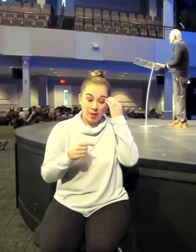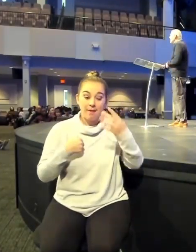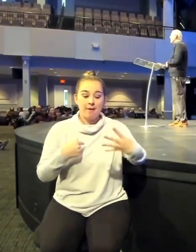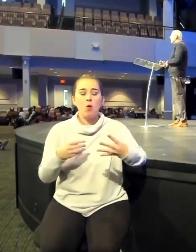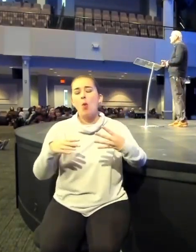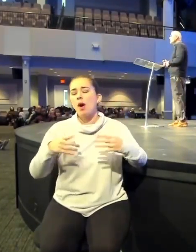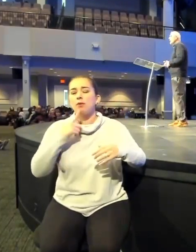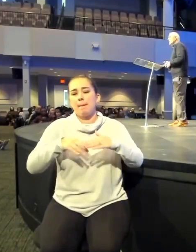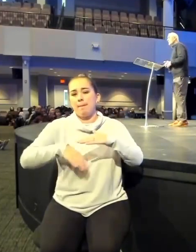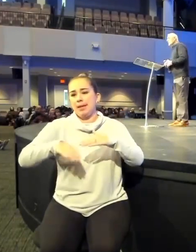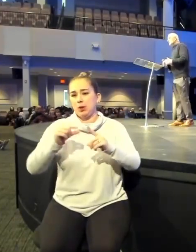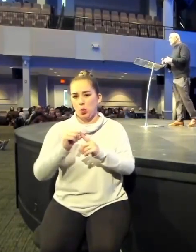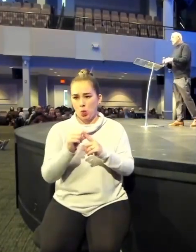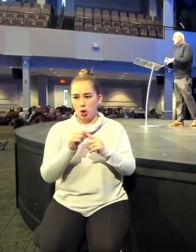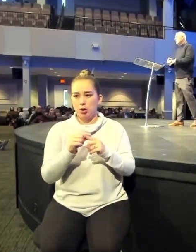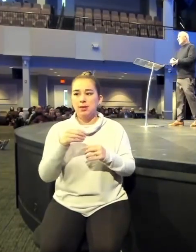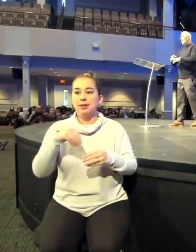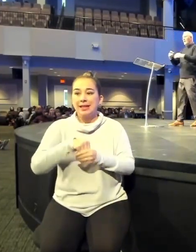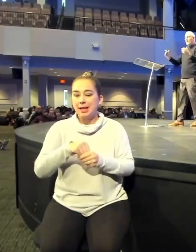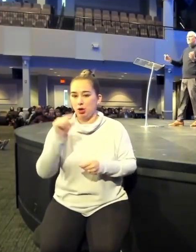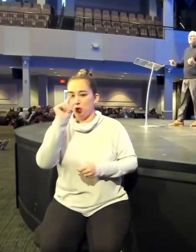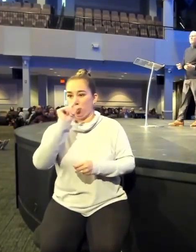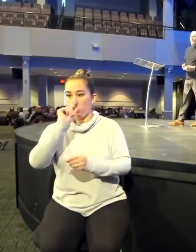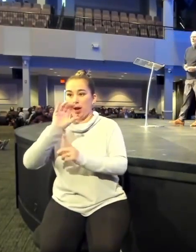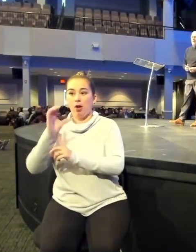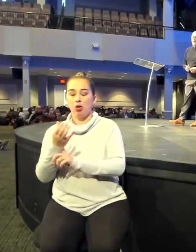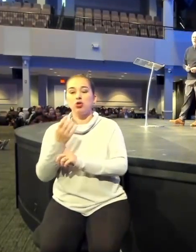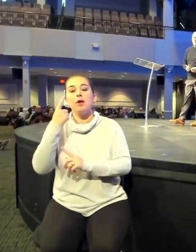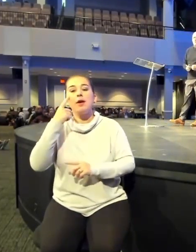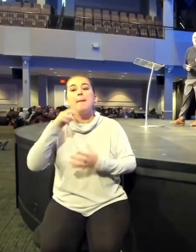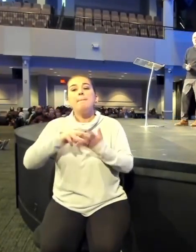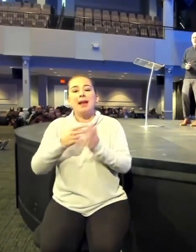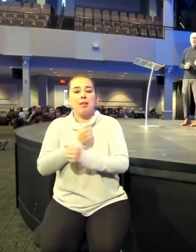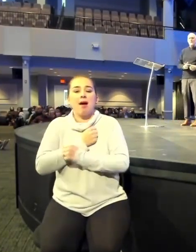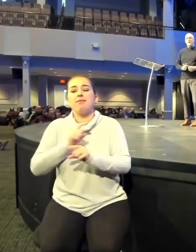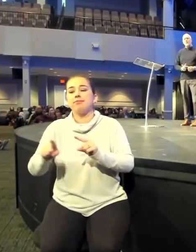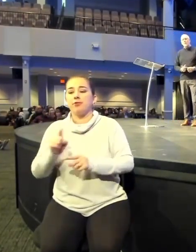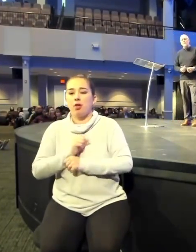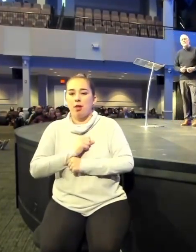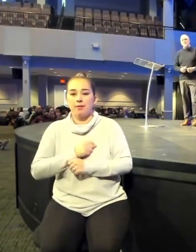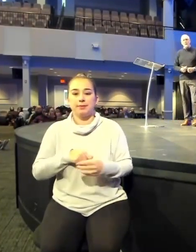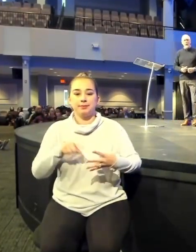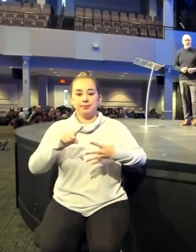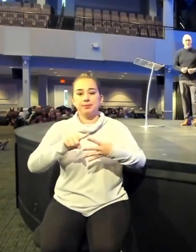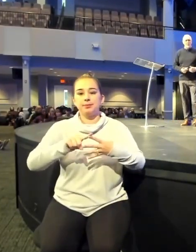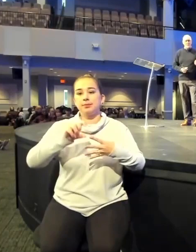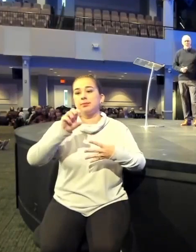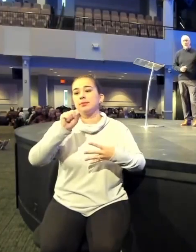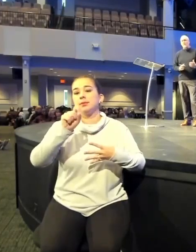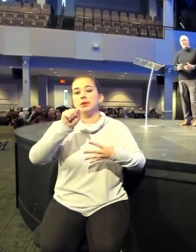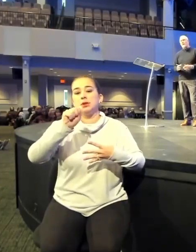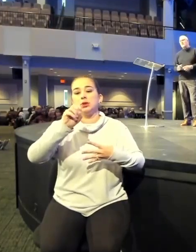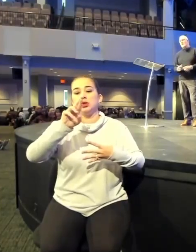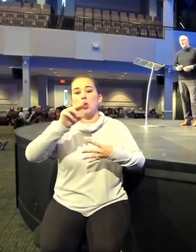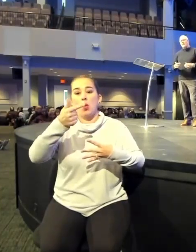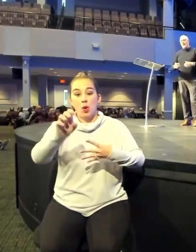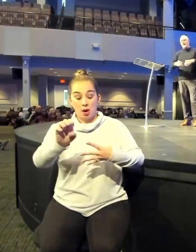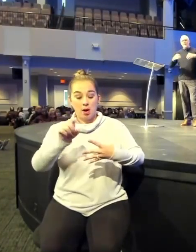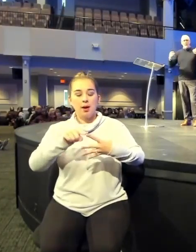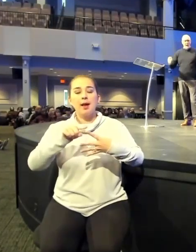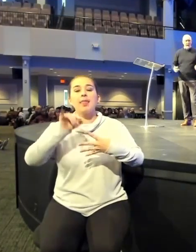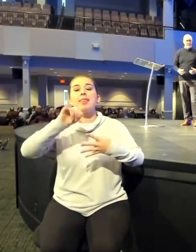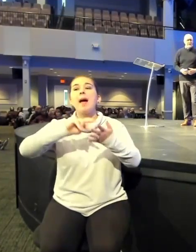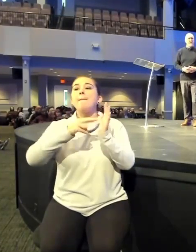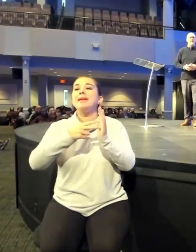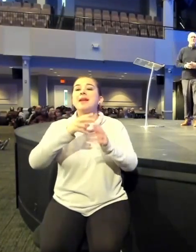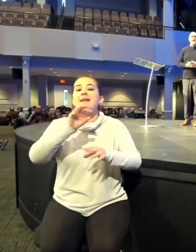four basic words that are used in Greek culture for love. The first one is the word storge. And the word storge means